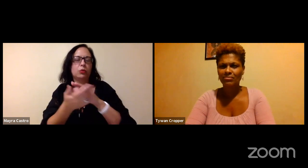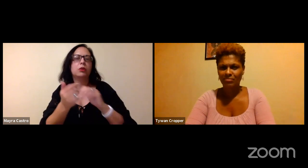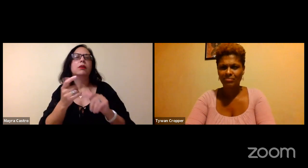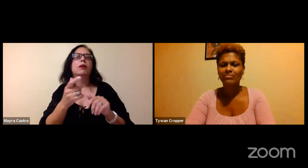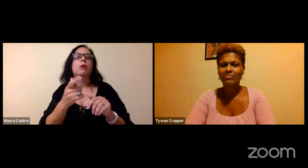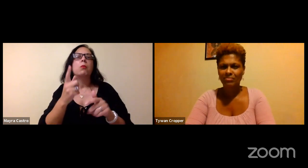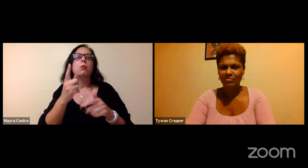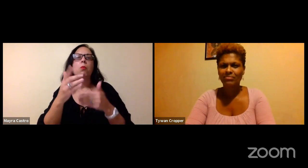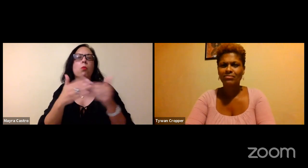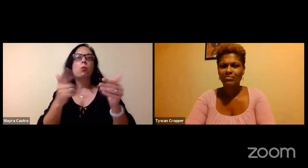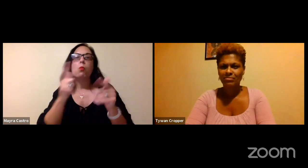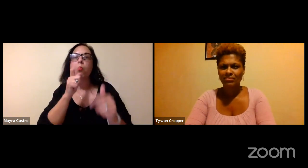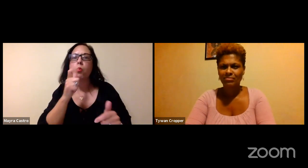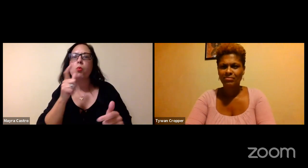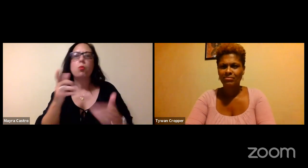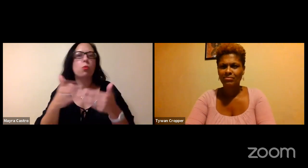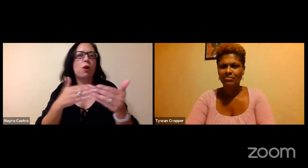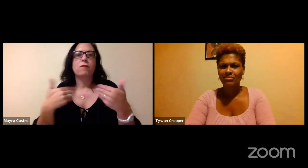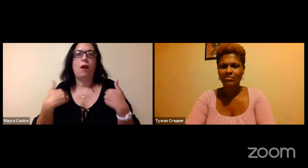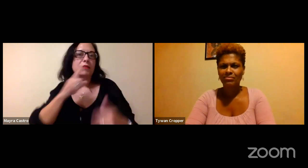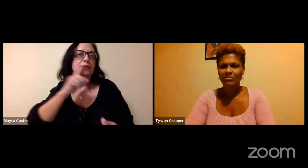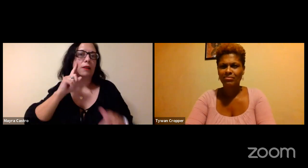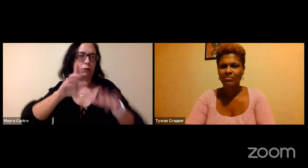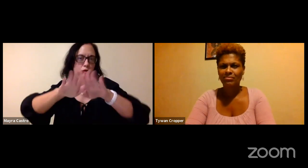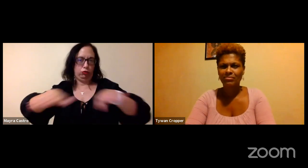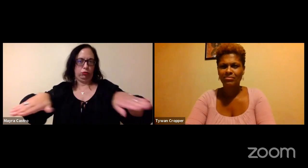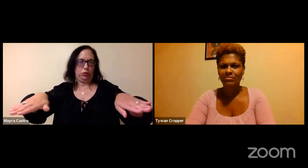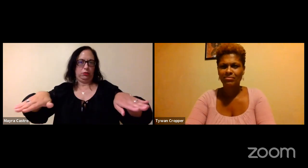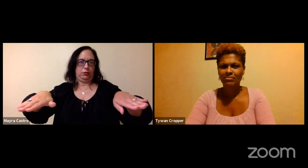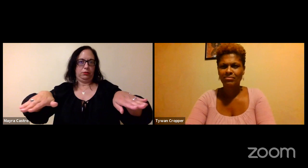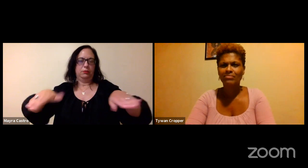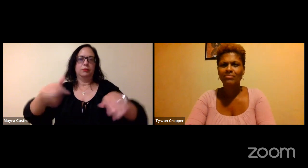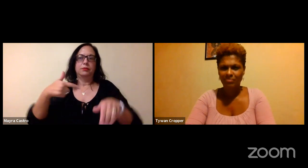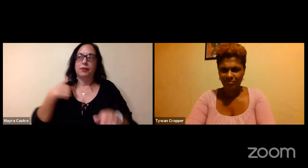get transferred to another school that had a program for the deaf,